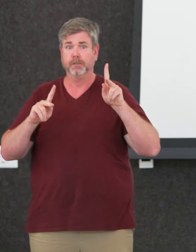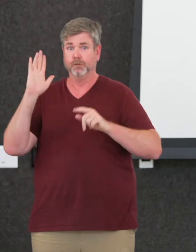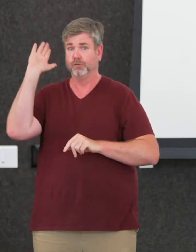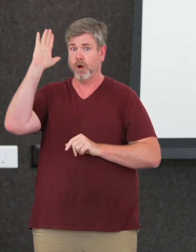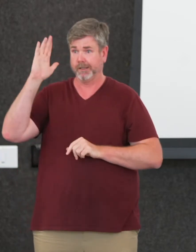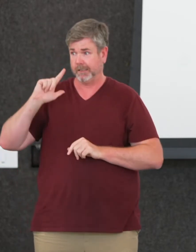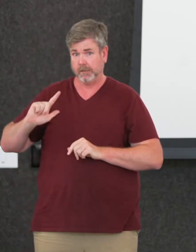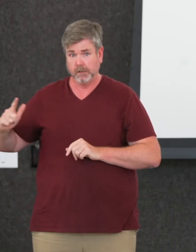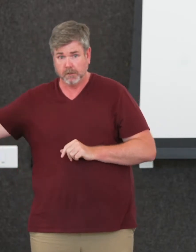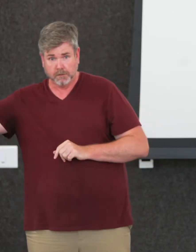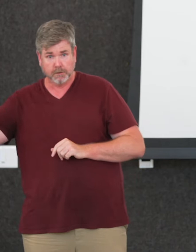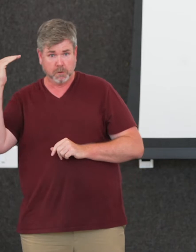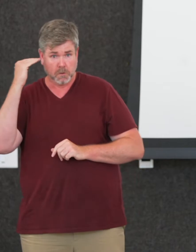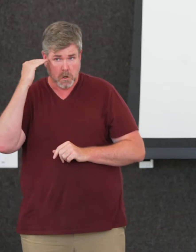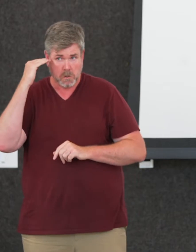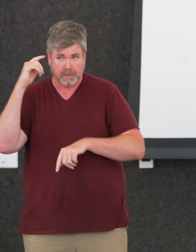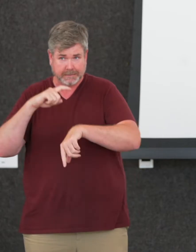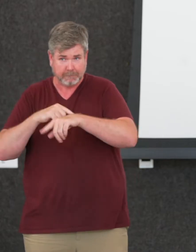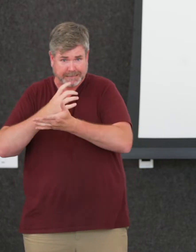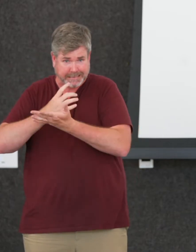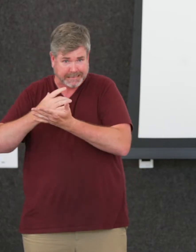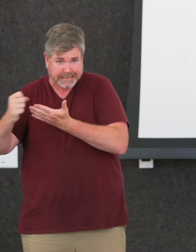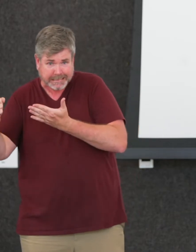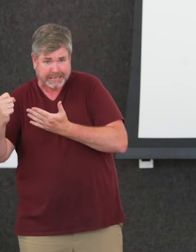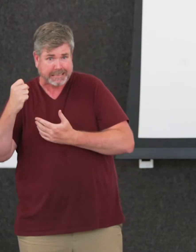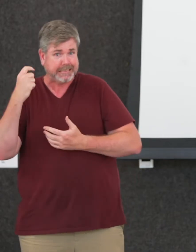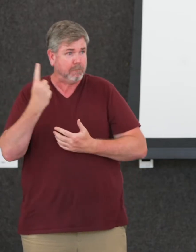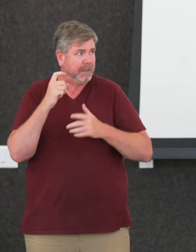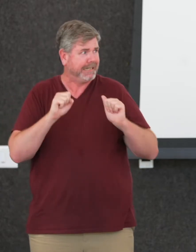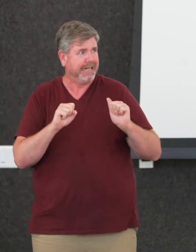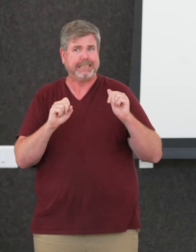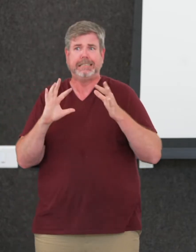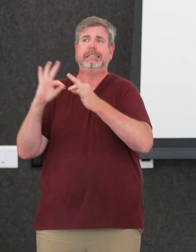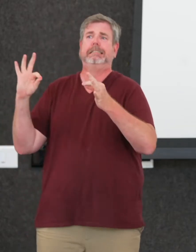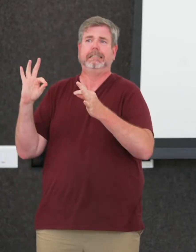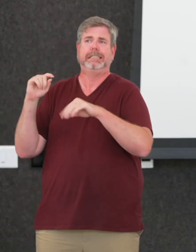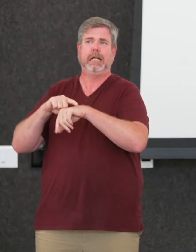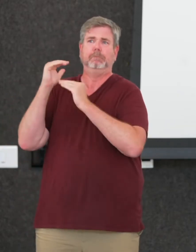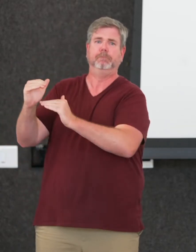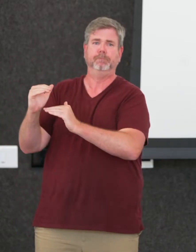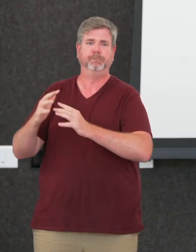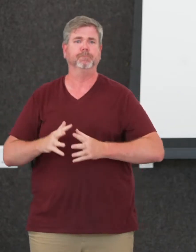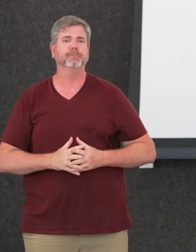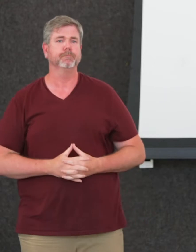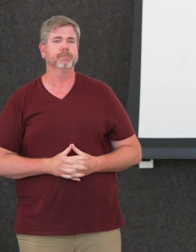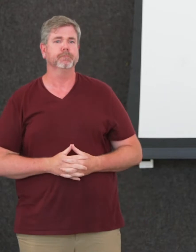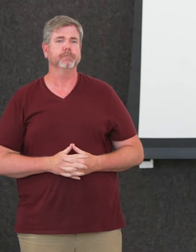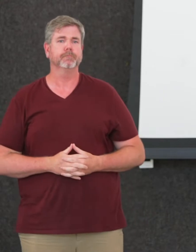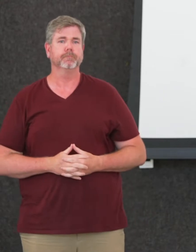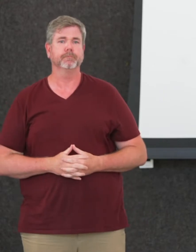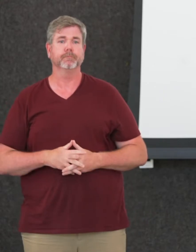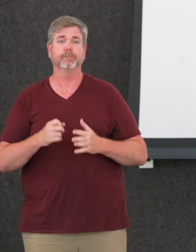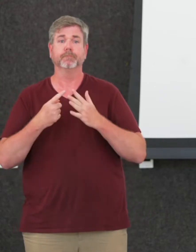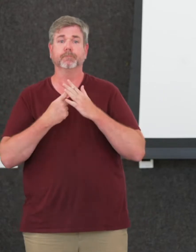time it is. Beth, if you could do that. We're going to begin our presentations with a video by